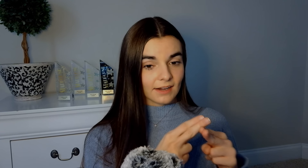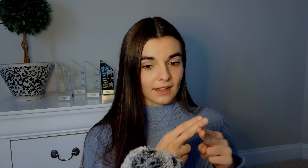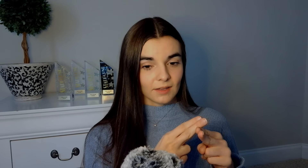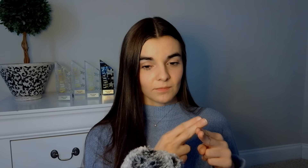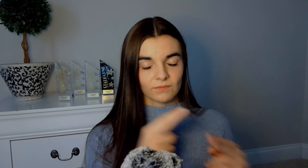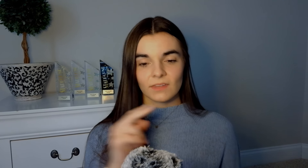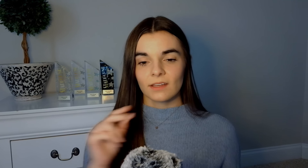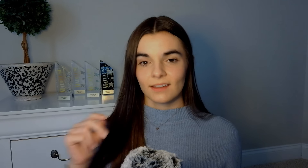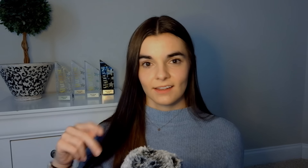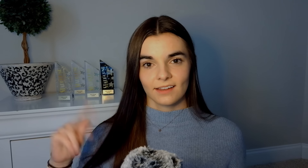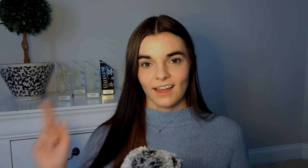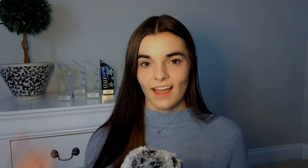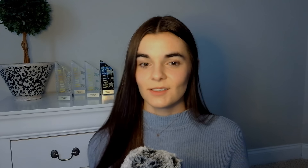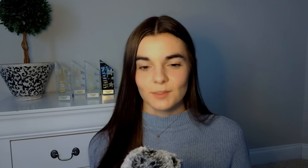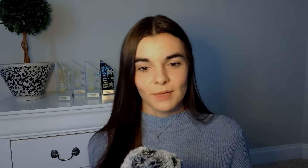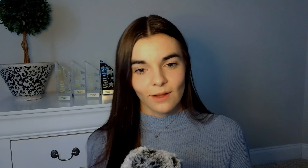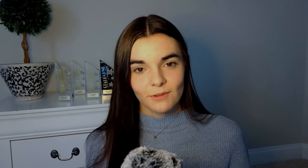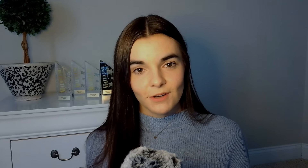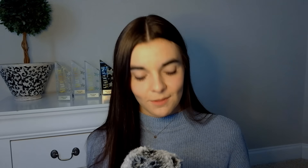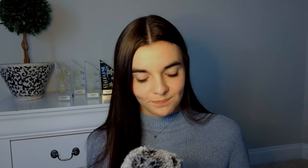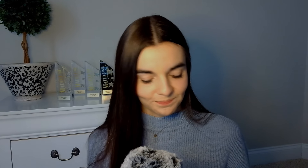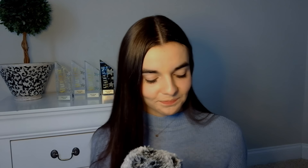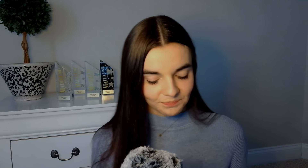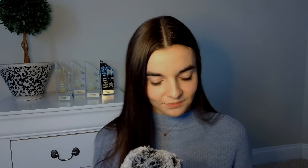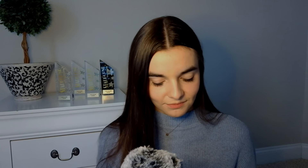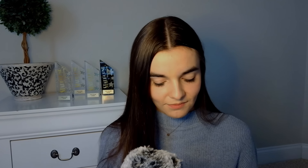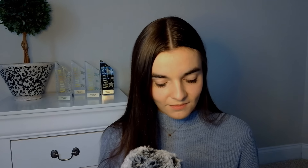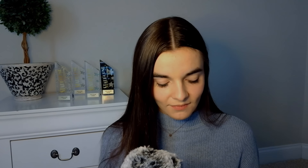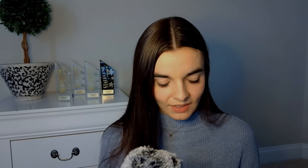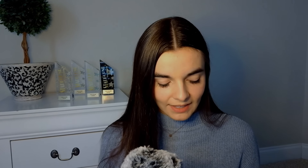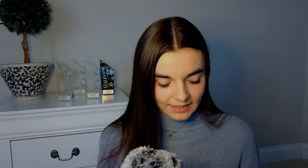name and spell out your name.